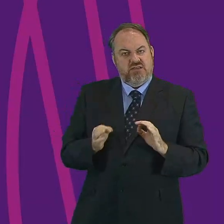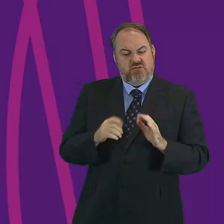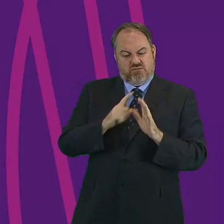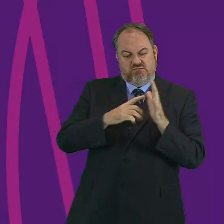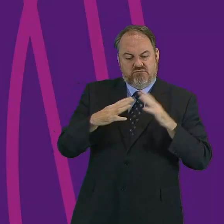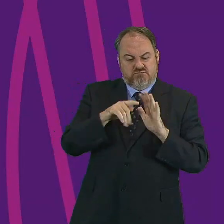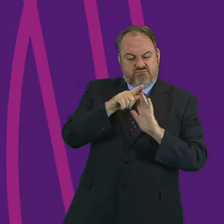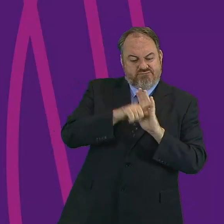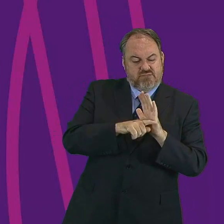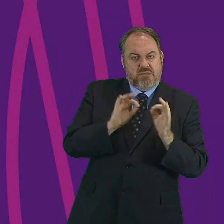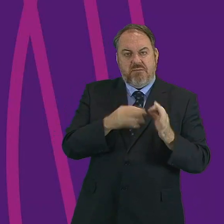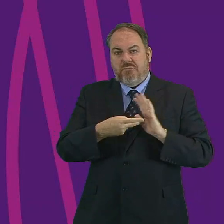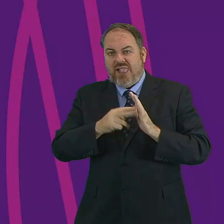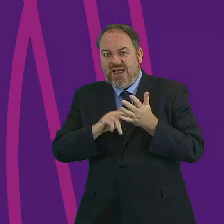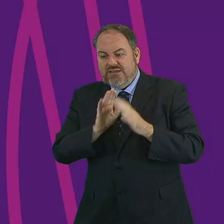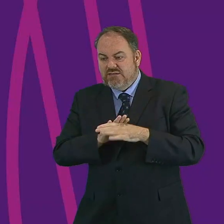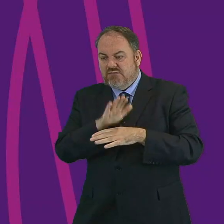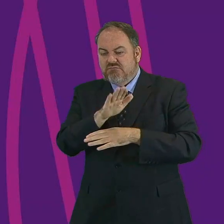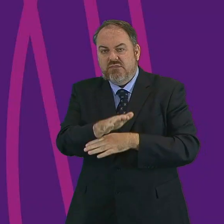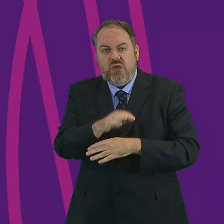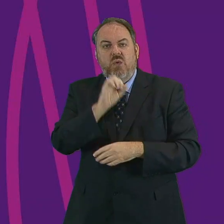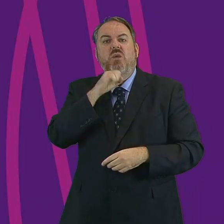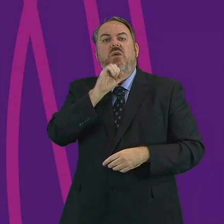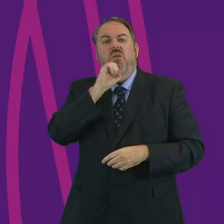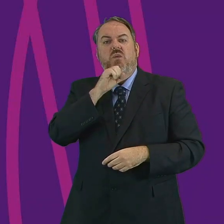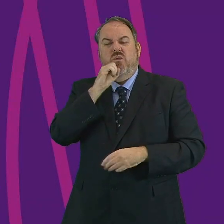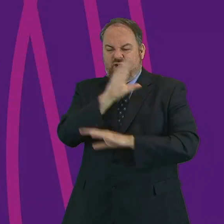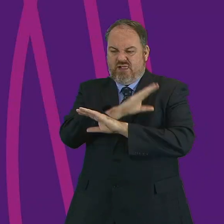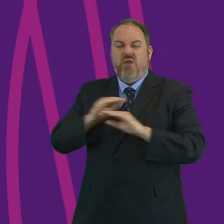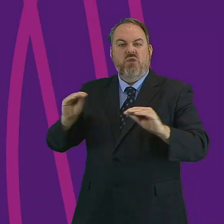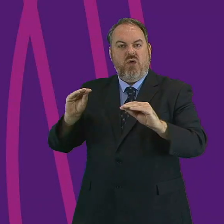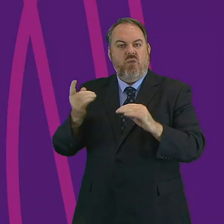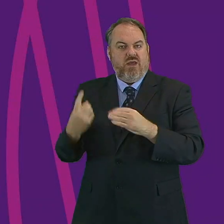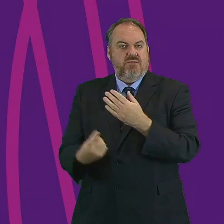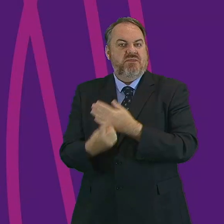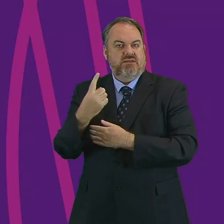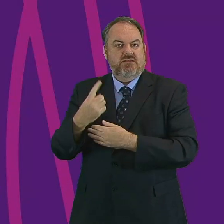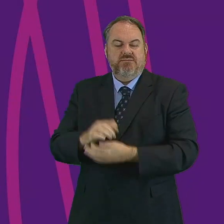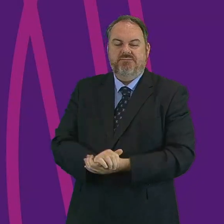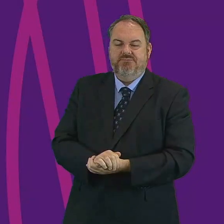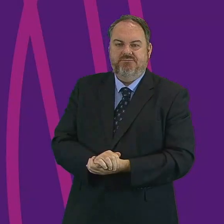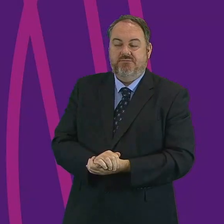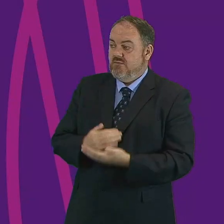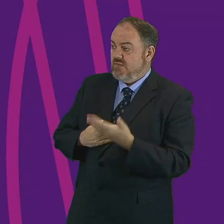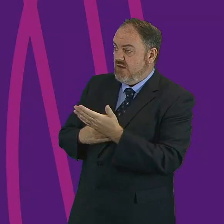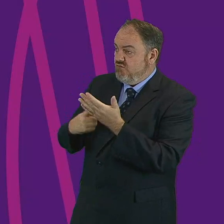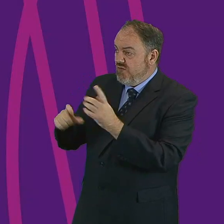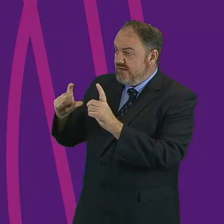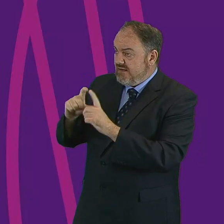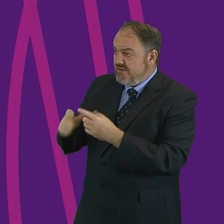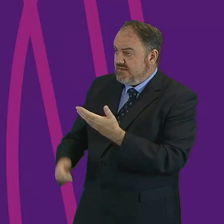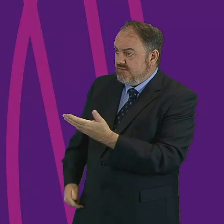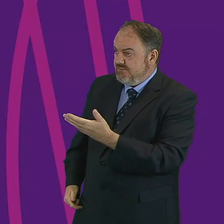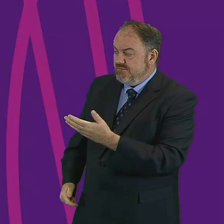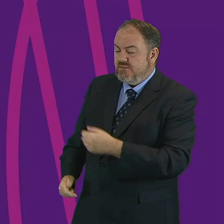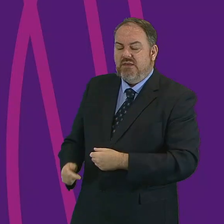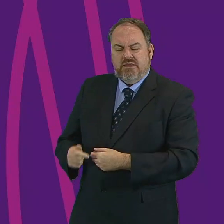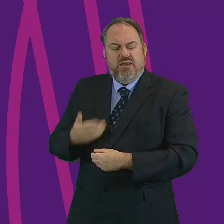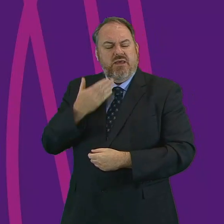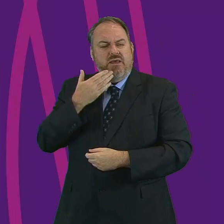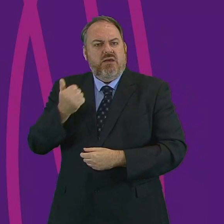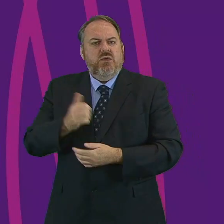the Government intends to take after further discussions, we will update the Parliament accordingly. Ruth Davison. Thank you. The fact